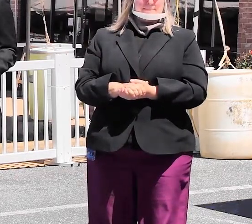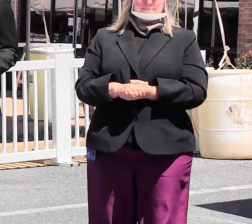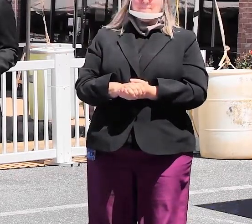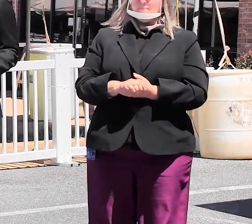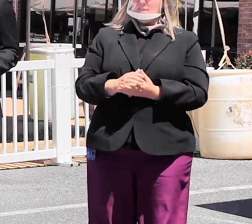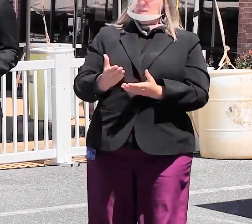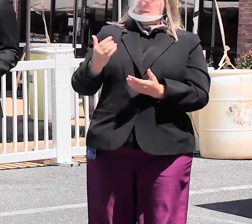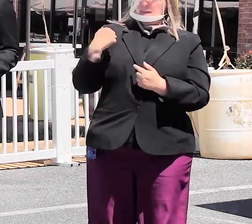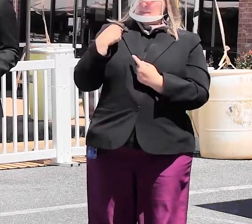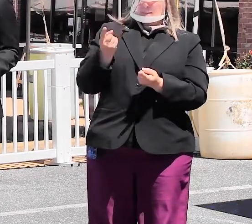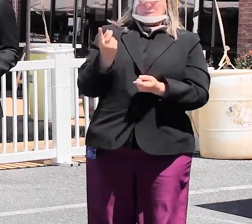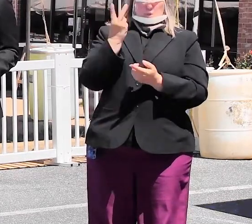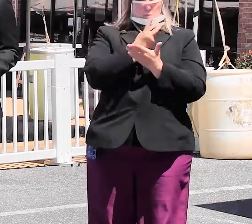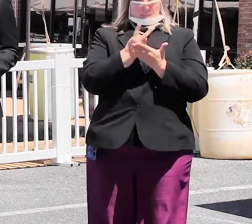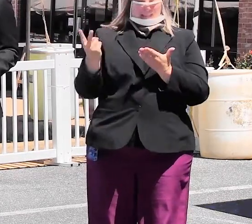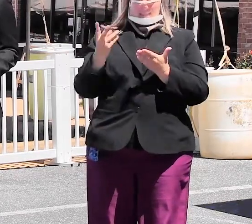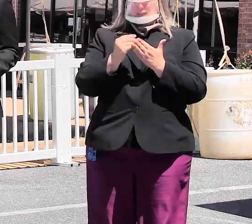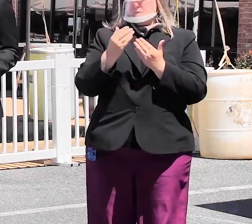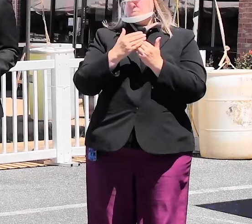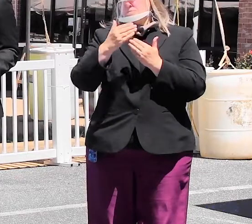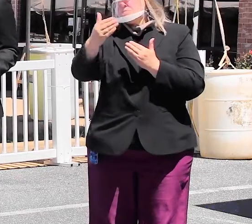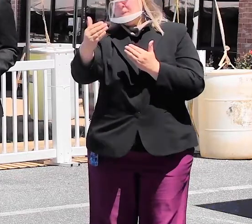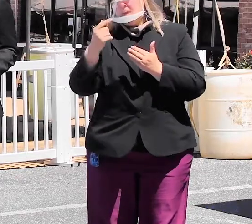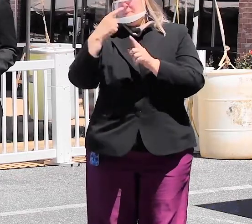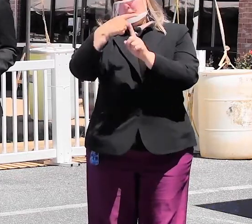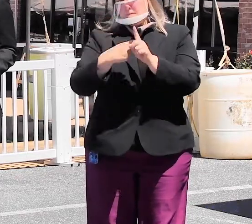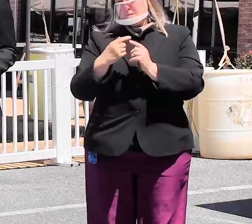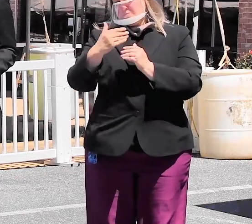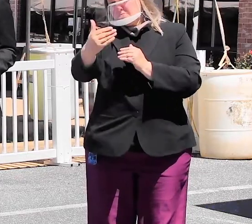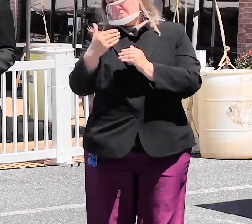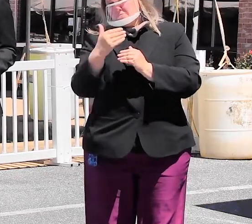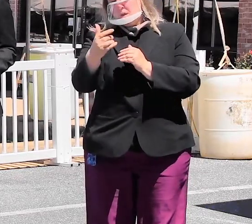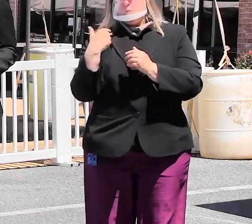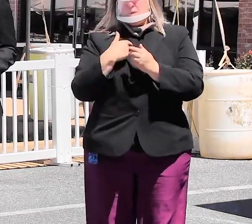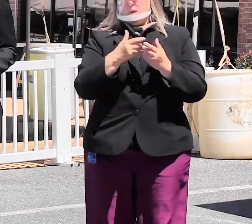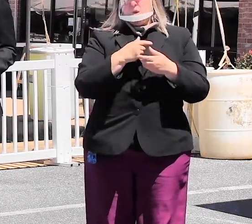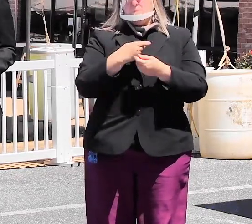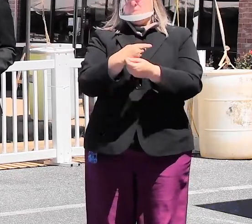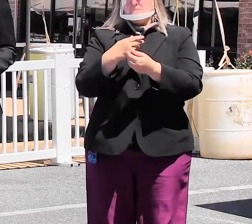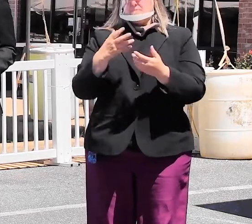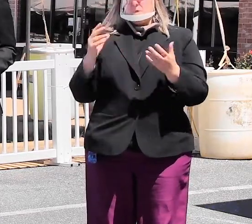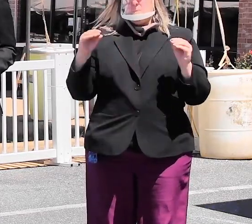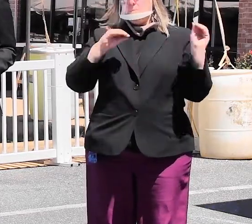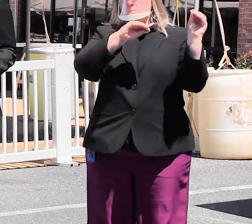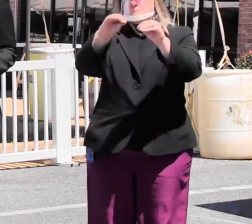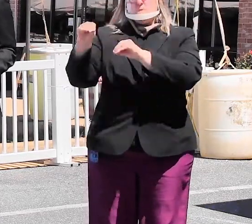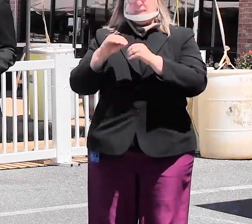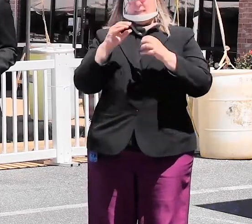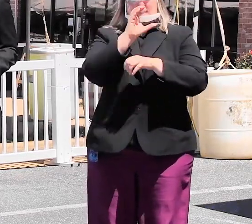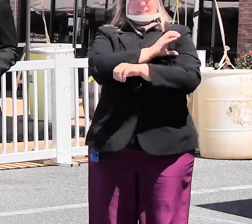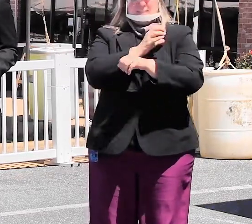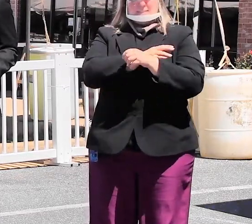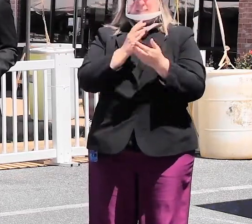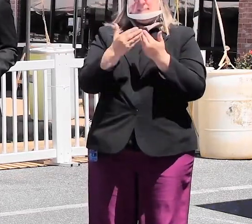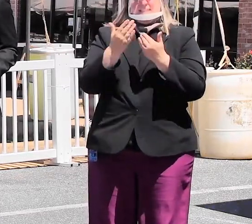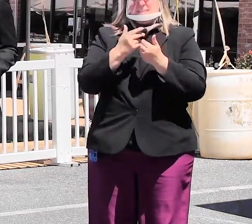In the past 2 weeks and over the next month, we are bringing clinics at convenient sites throughout all of Howard County.